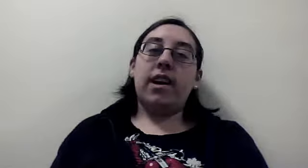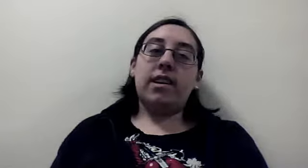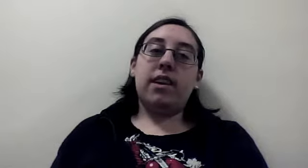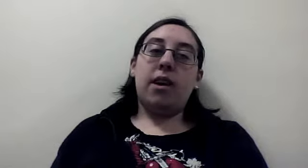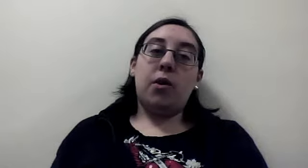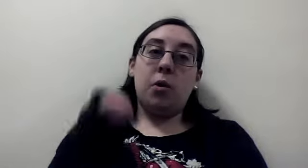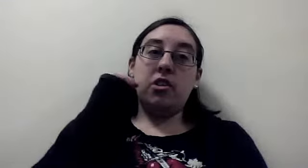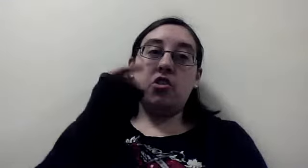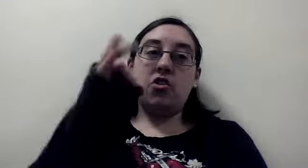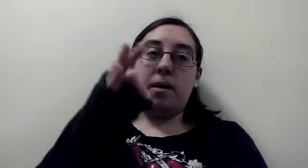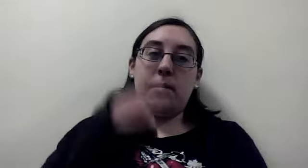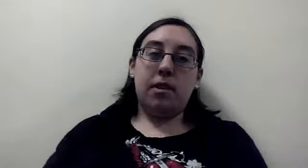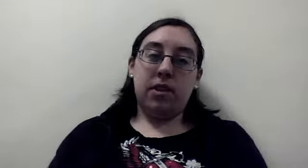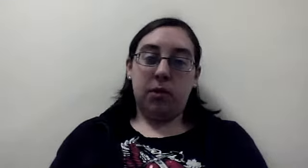because I record it straight up onto the web.